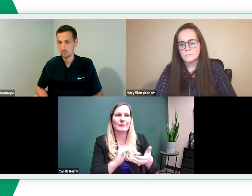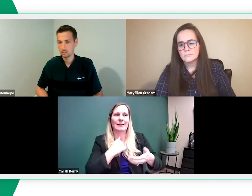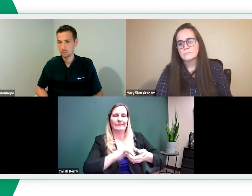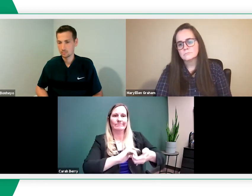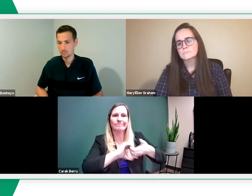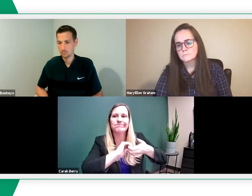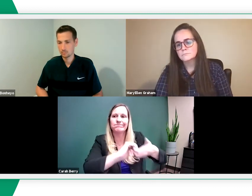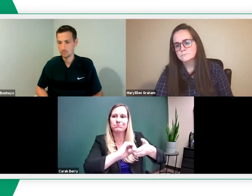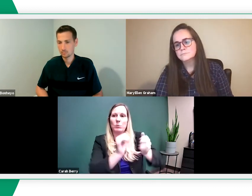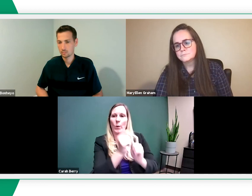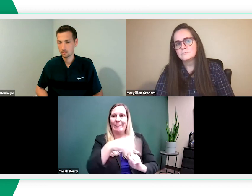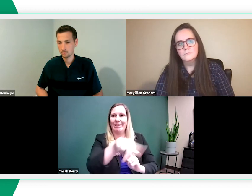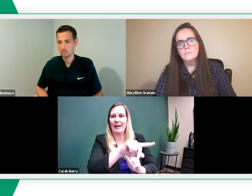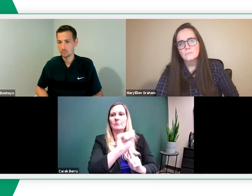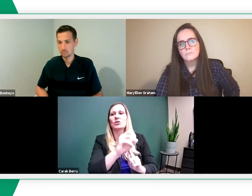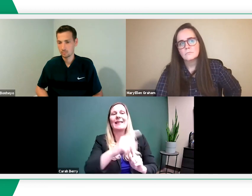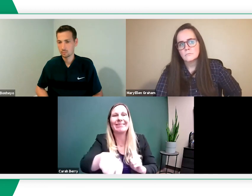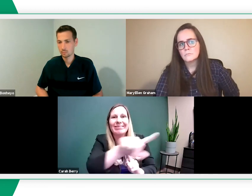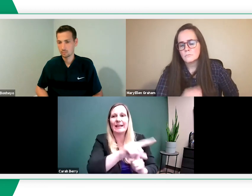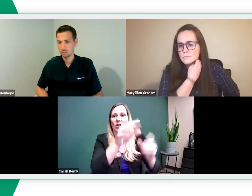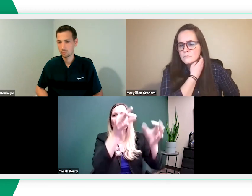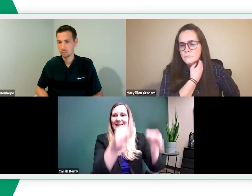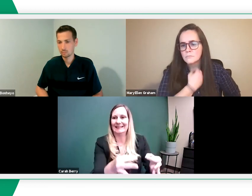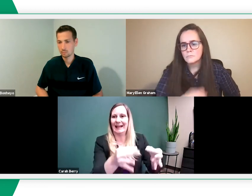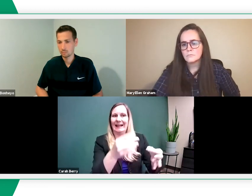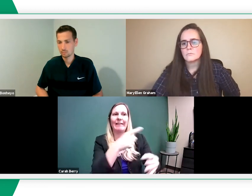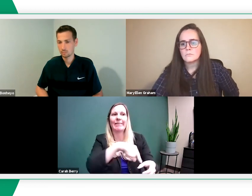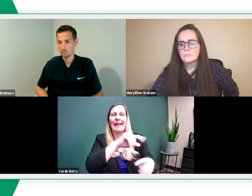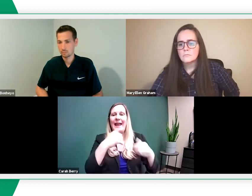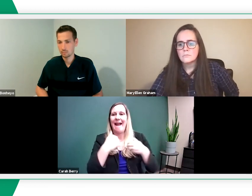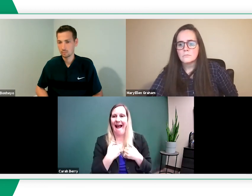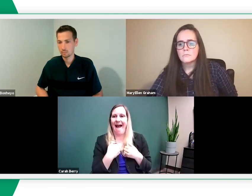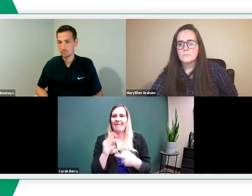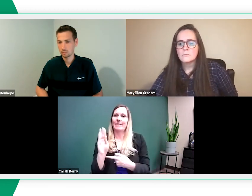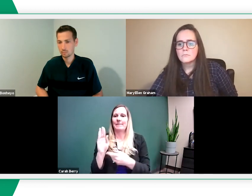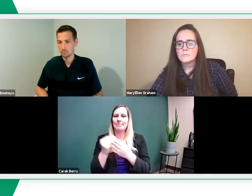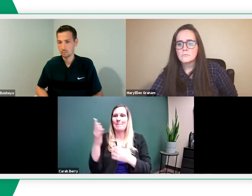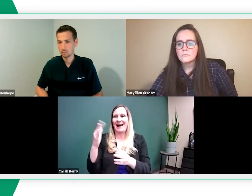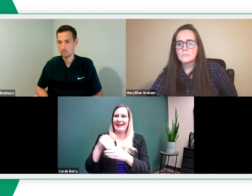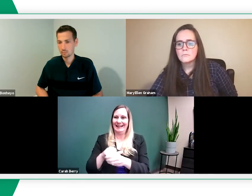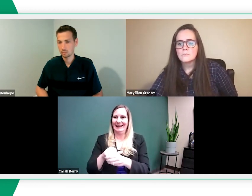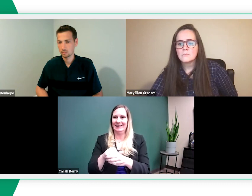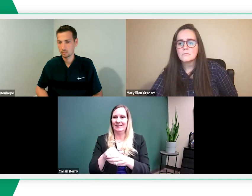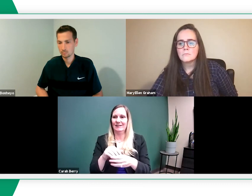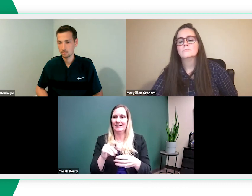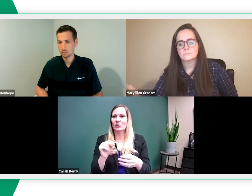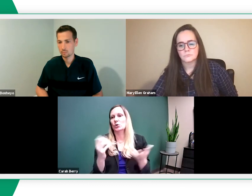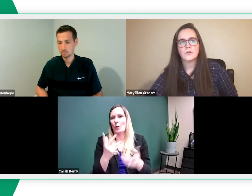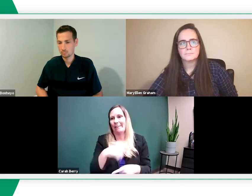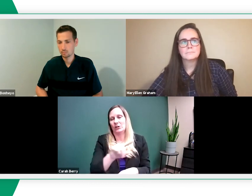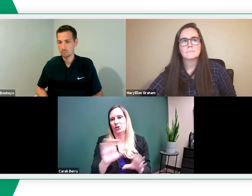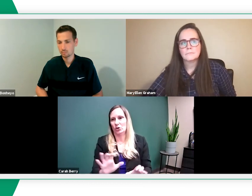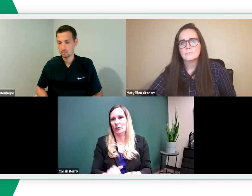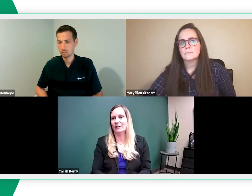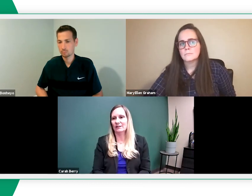I am essentially educating and partnering with them so that they can make that decision and have